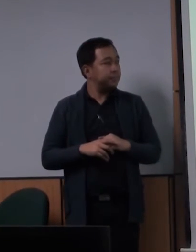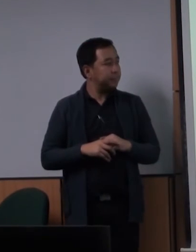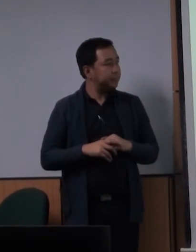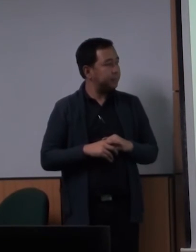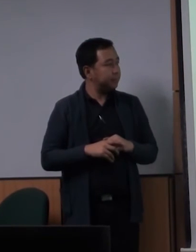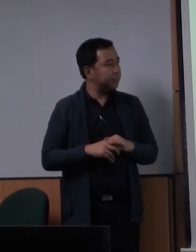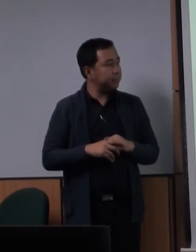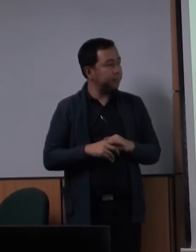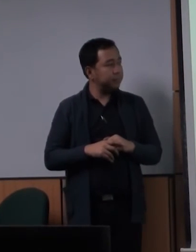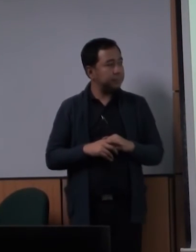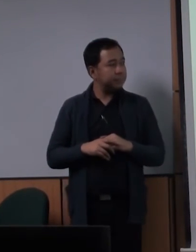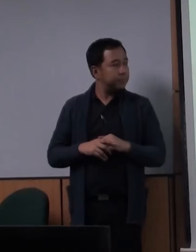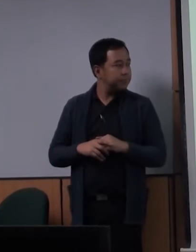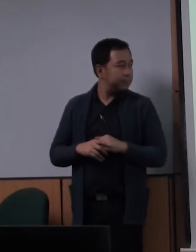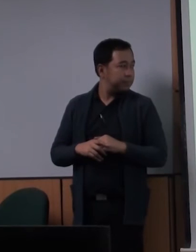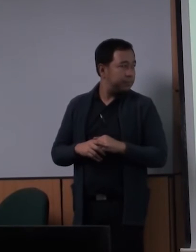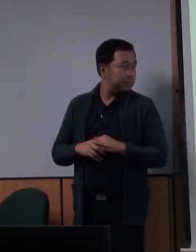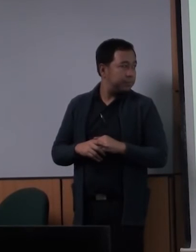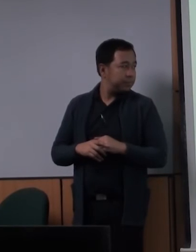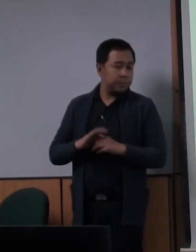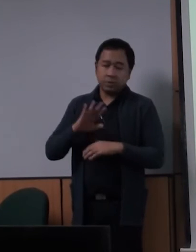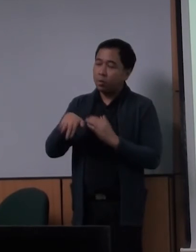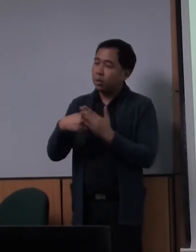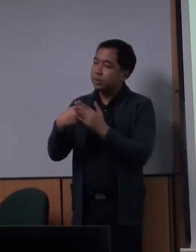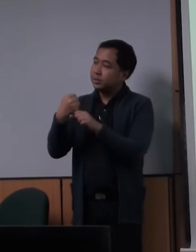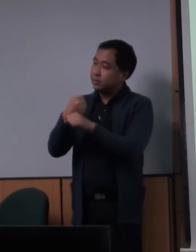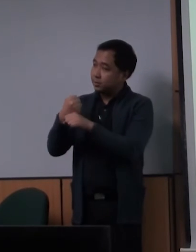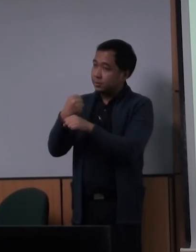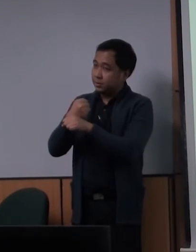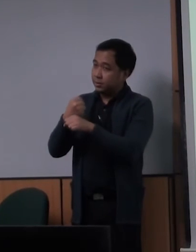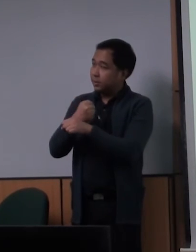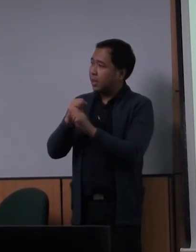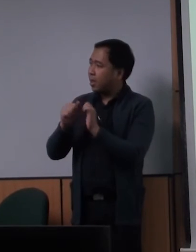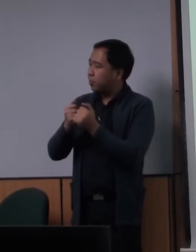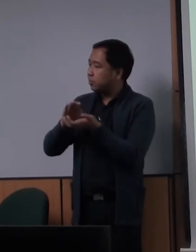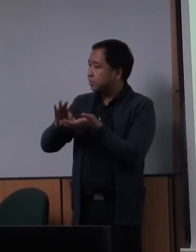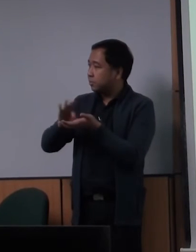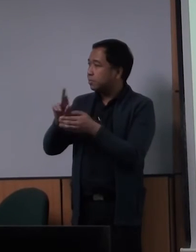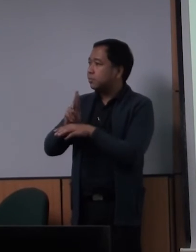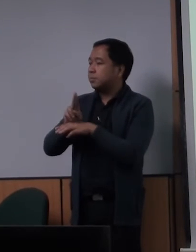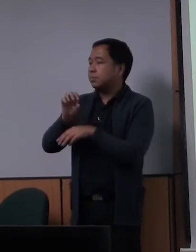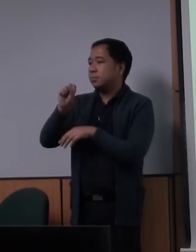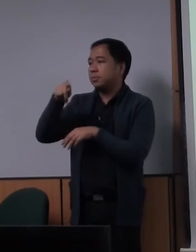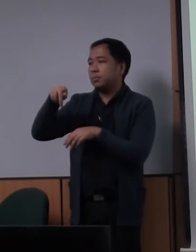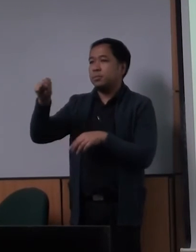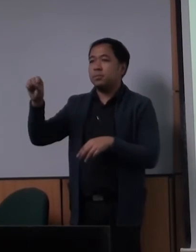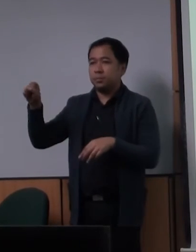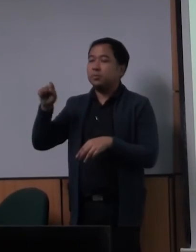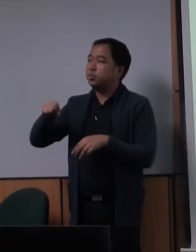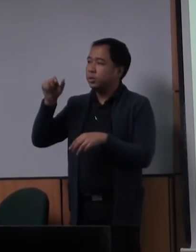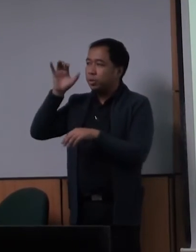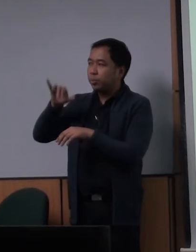And then all statistical tests used were done yan through SPSF. It's a